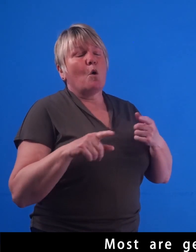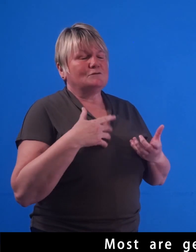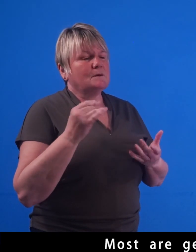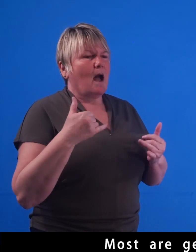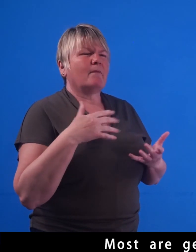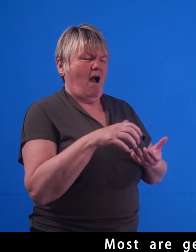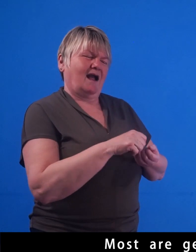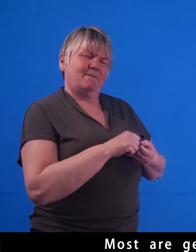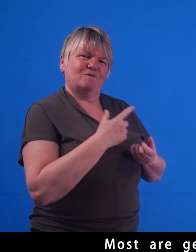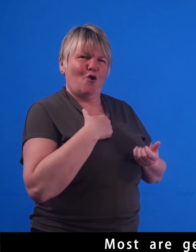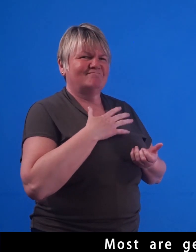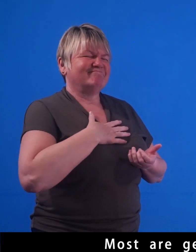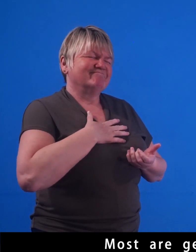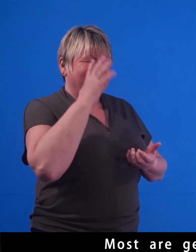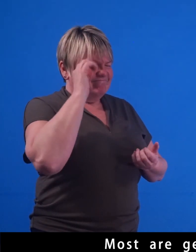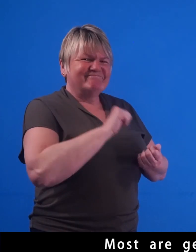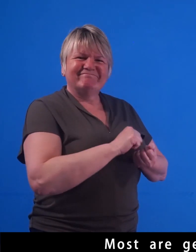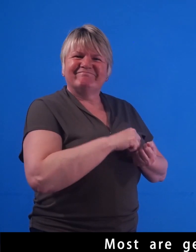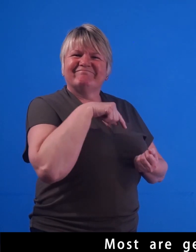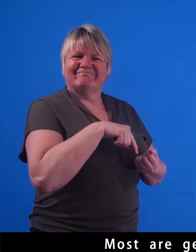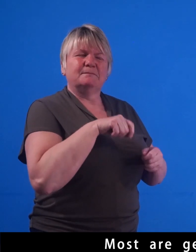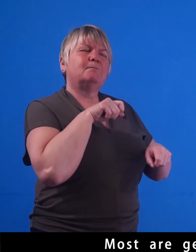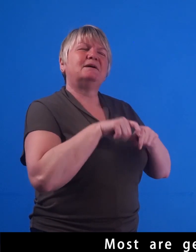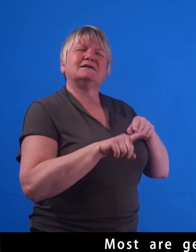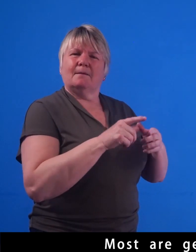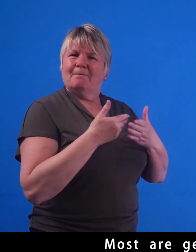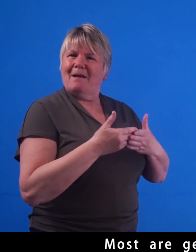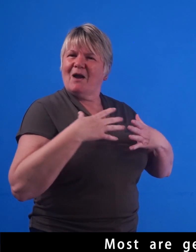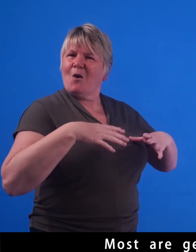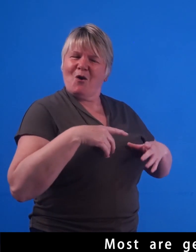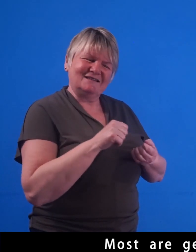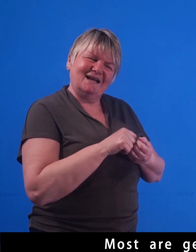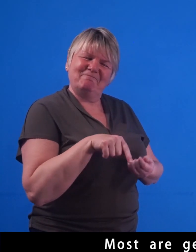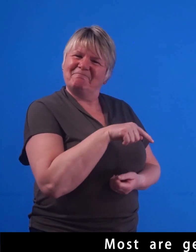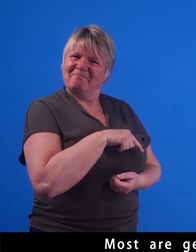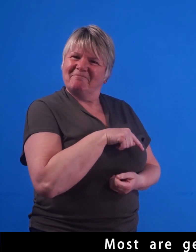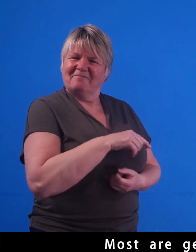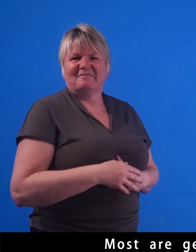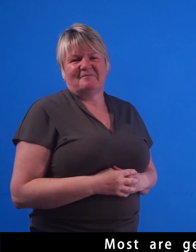Most are generally only kept for sentimental reasons, particularly baby clothes.